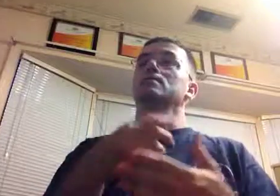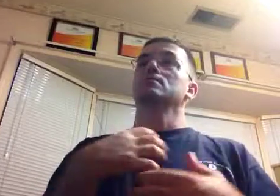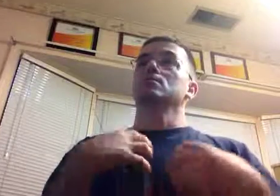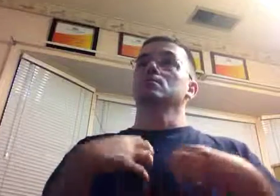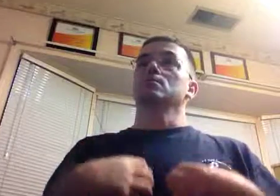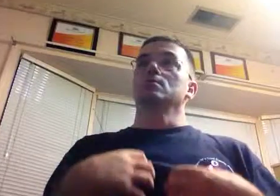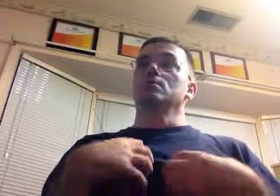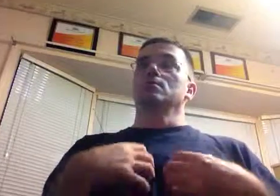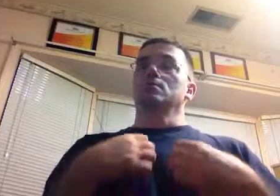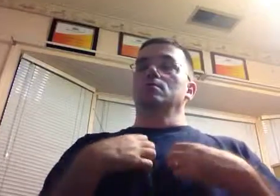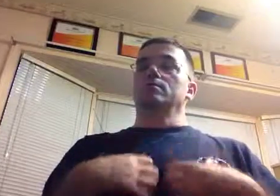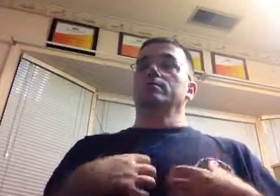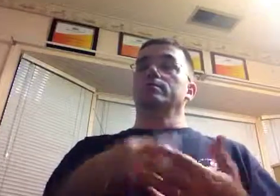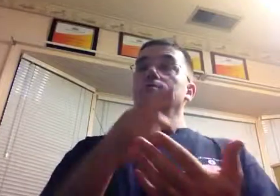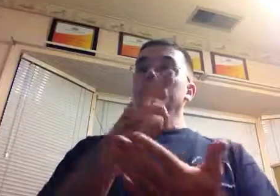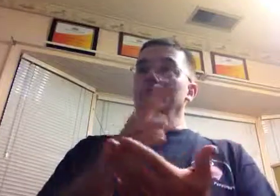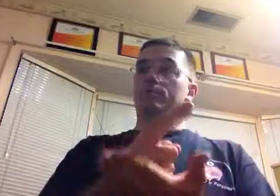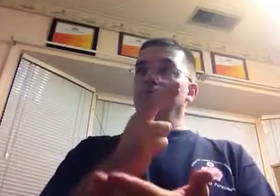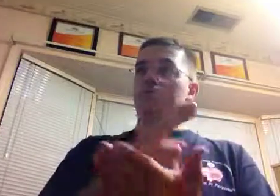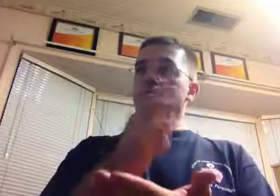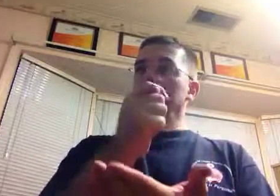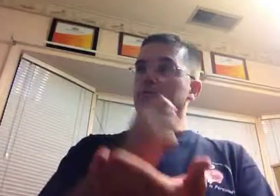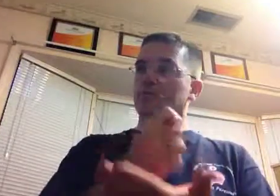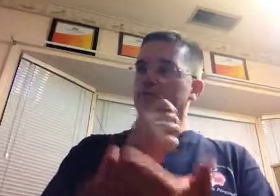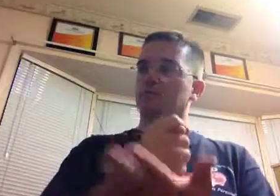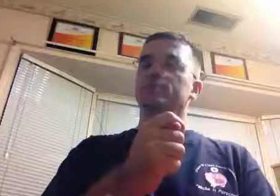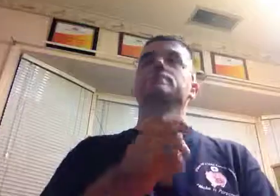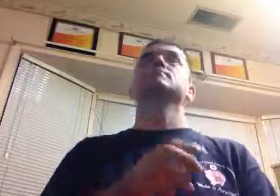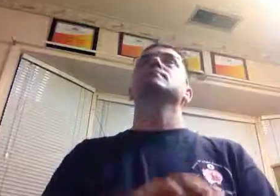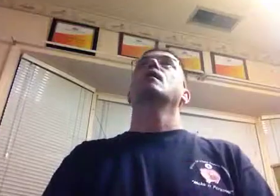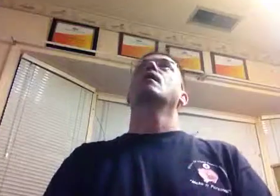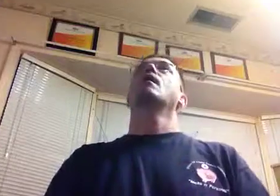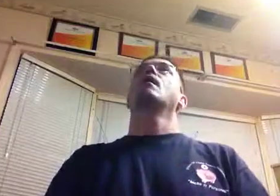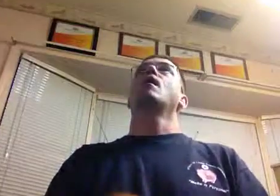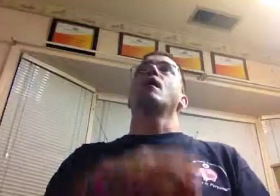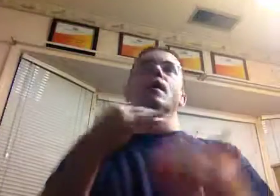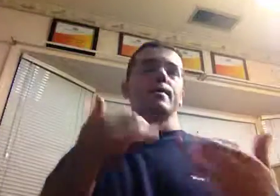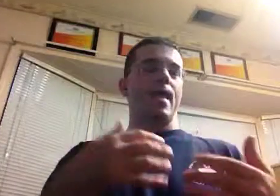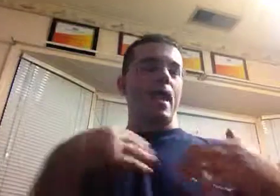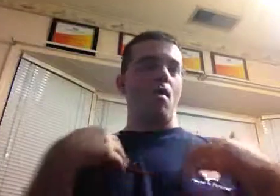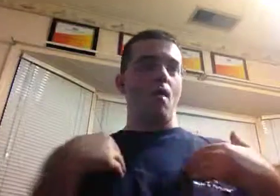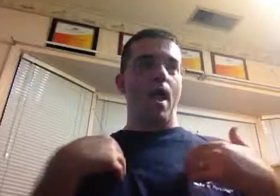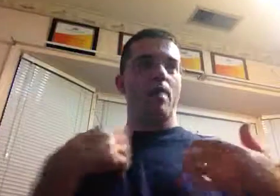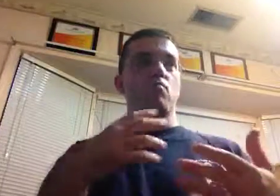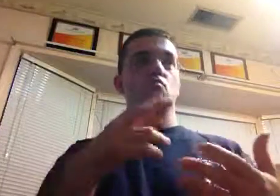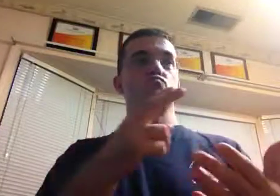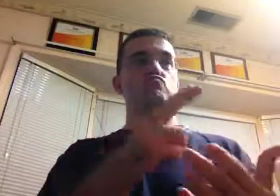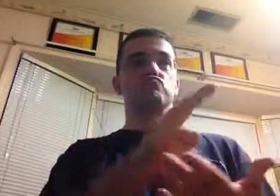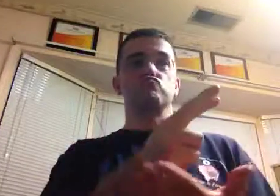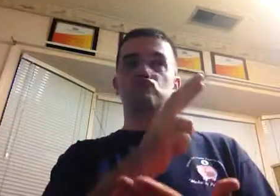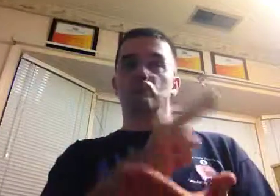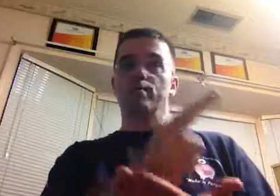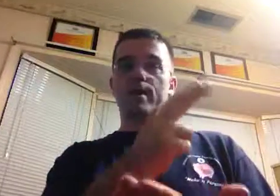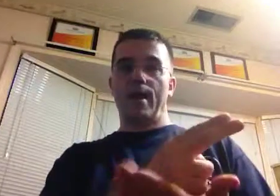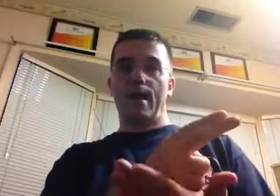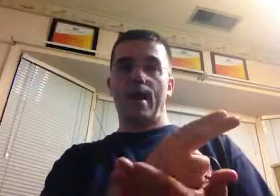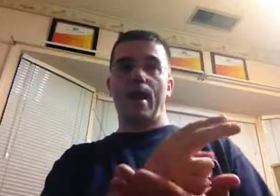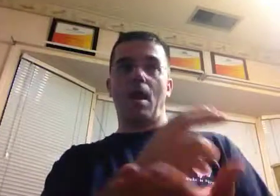I have now is not that. It's at a rehab center, and I can work whenever I want, mm-hmm. which is really